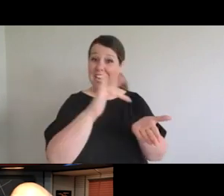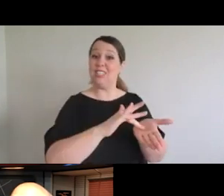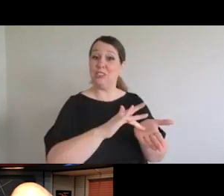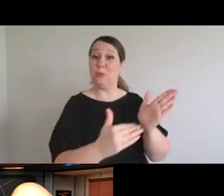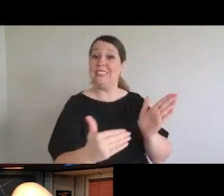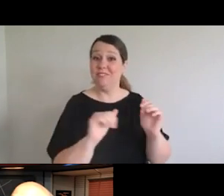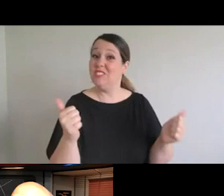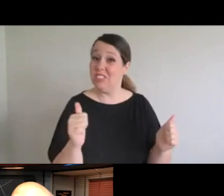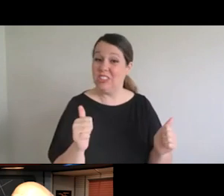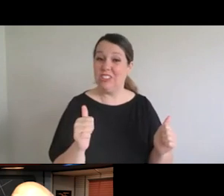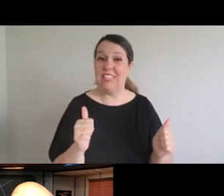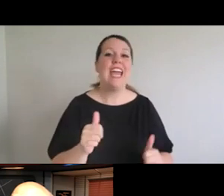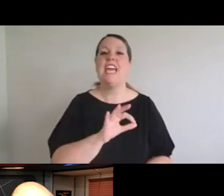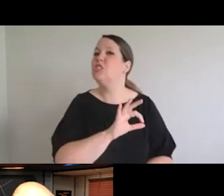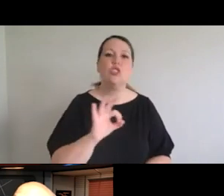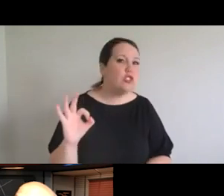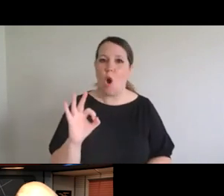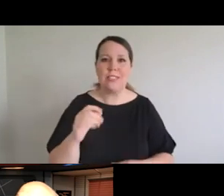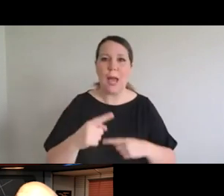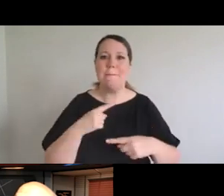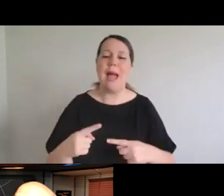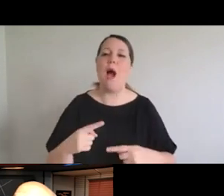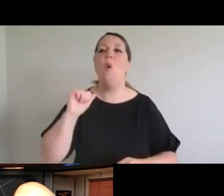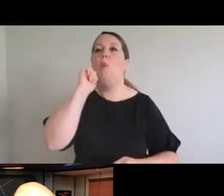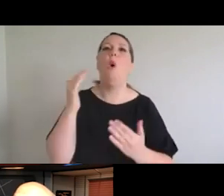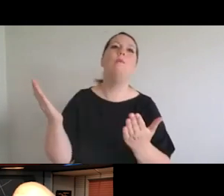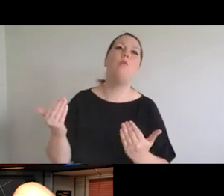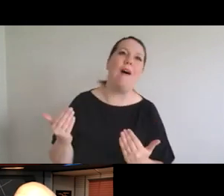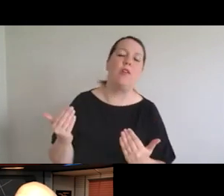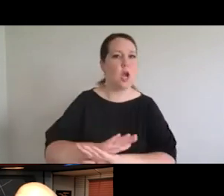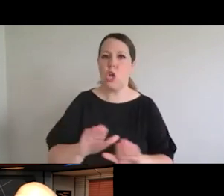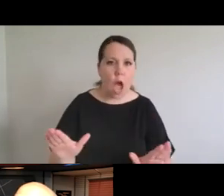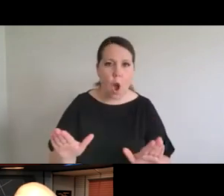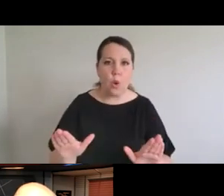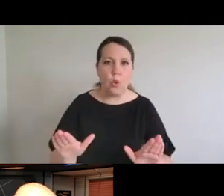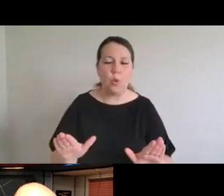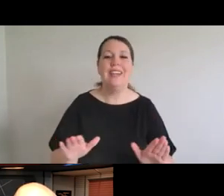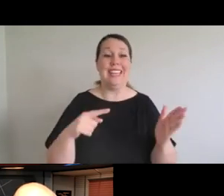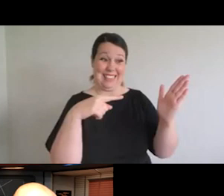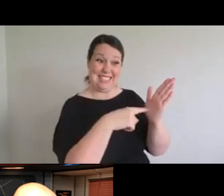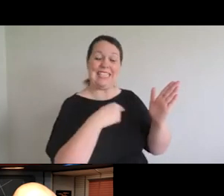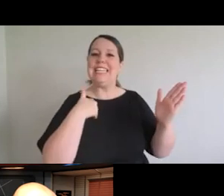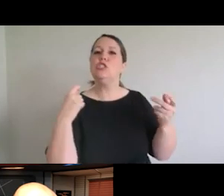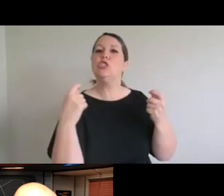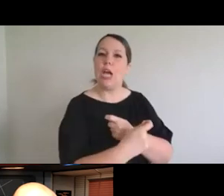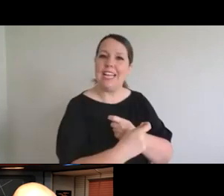people. It's about making it accessible for tourists with disabilities.